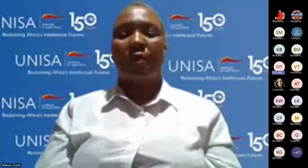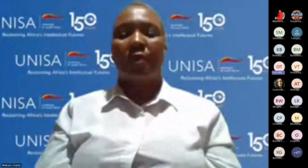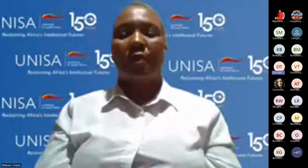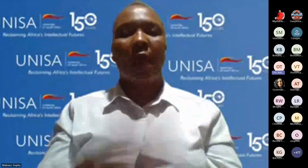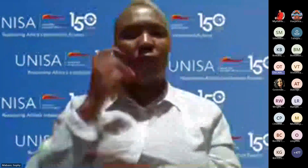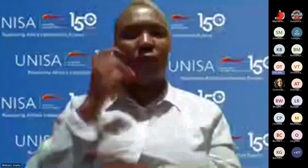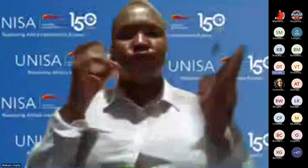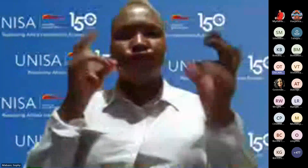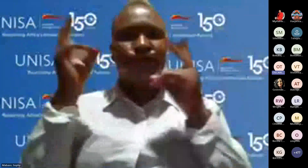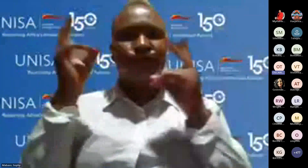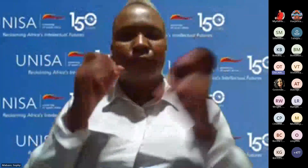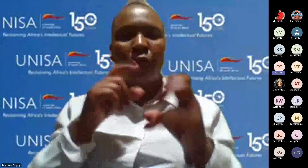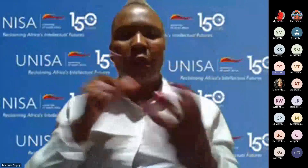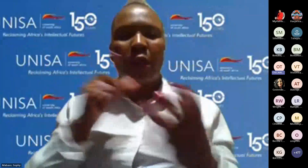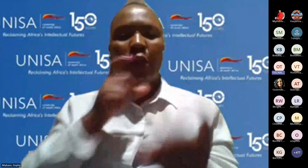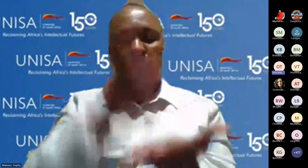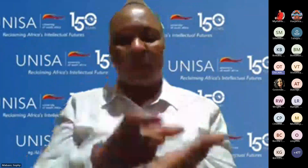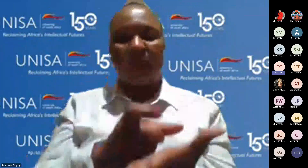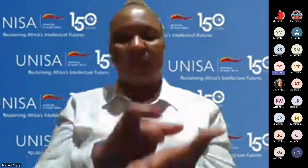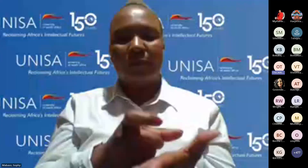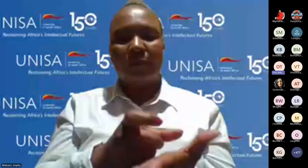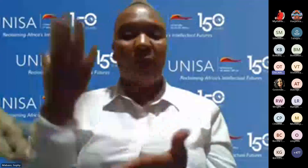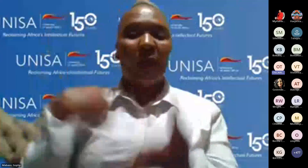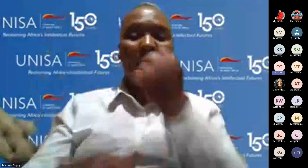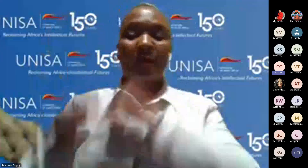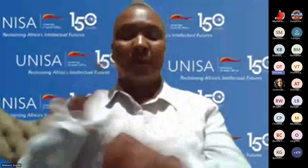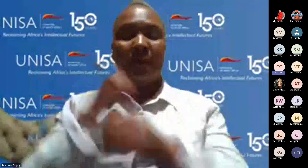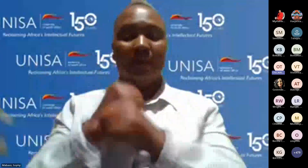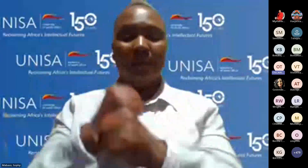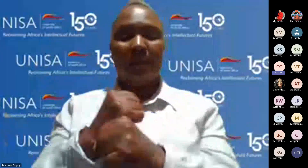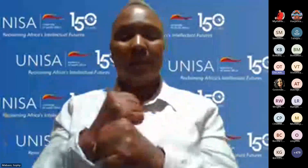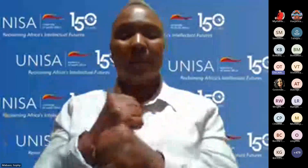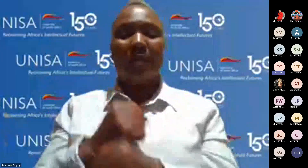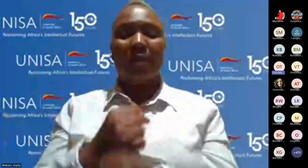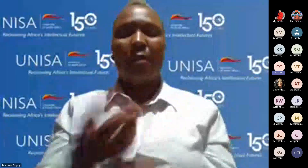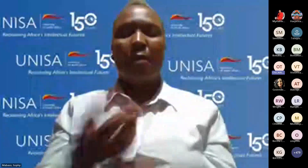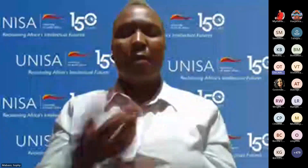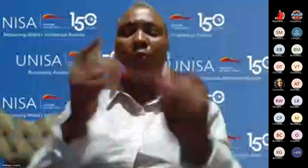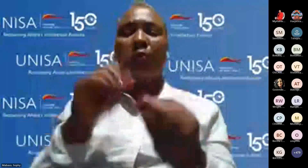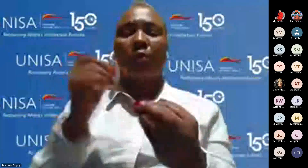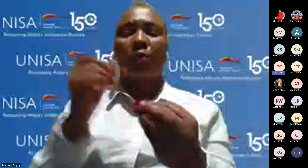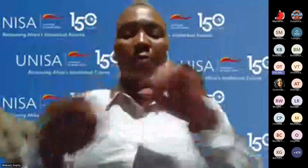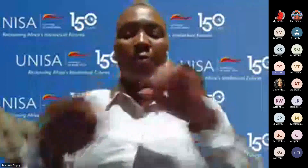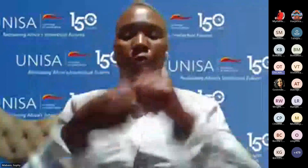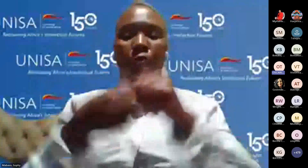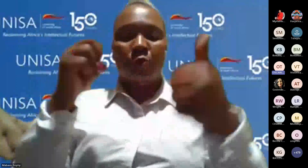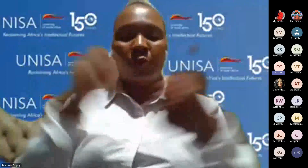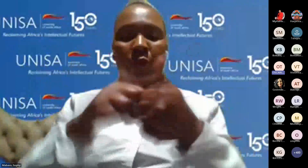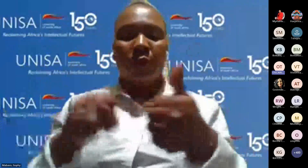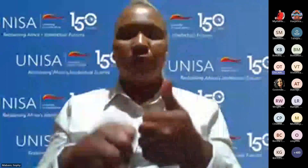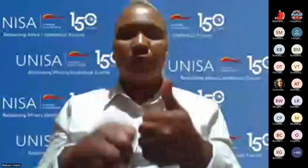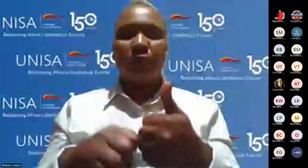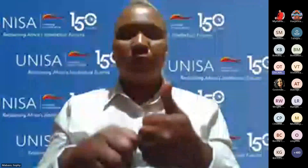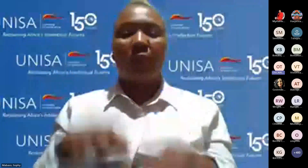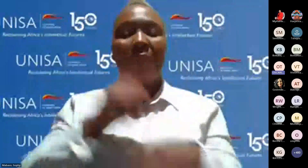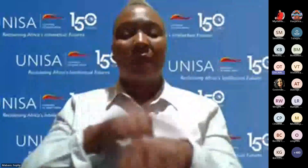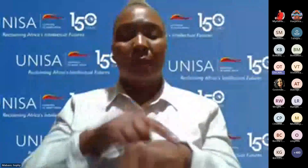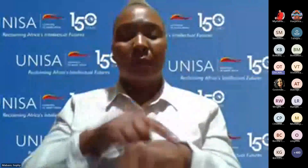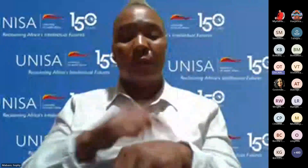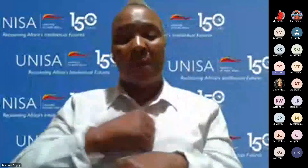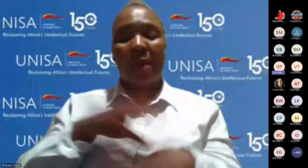these comments, and then last year, the previous year, I got a problem during my exam.